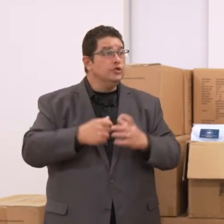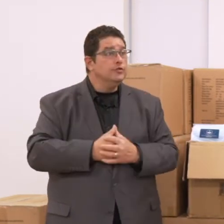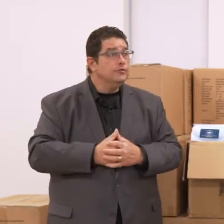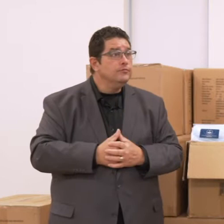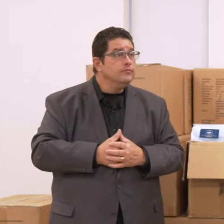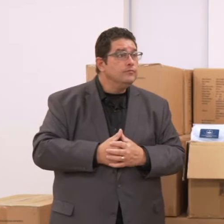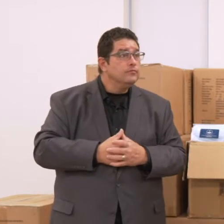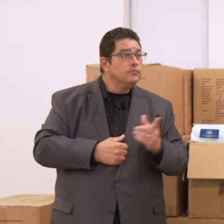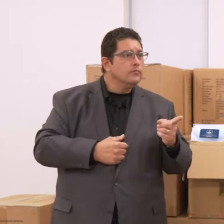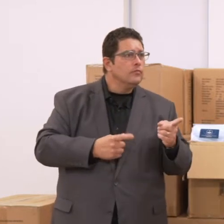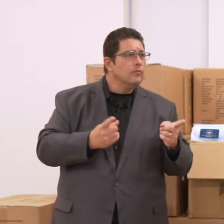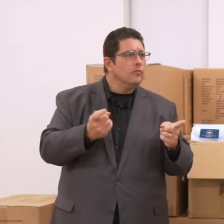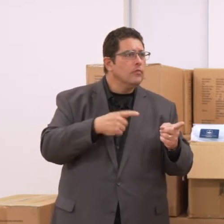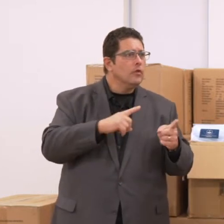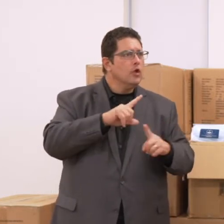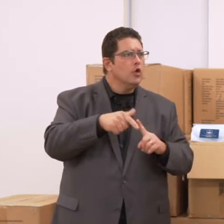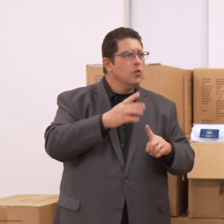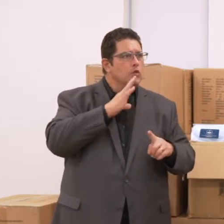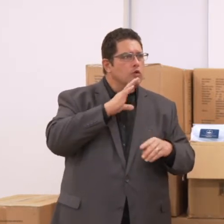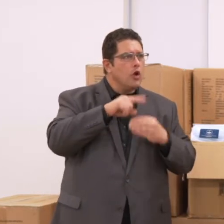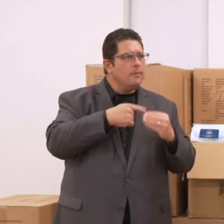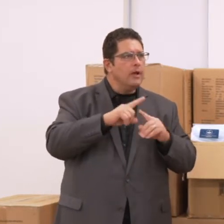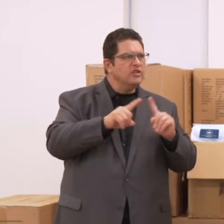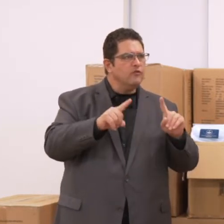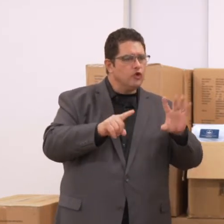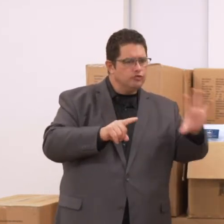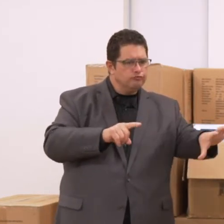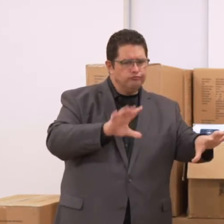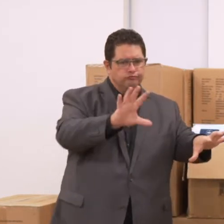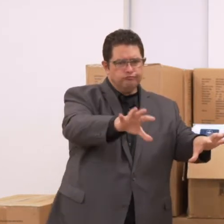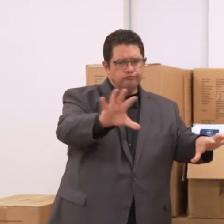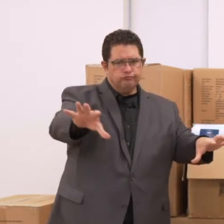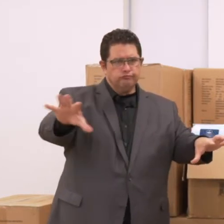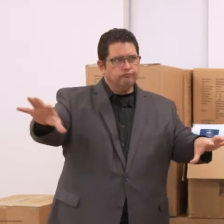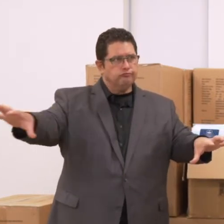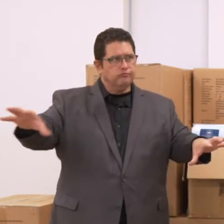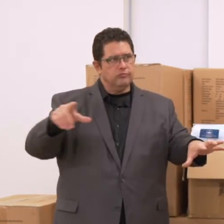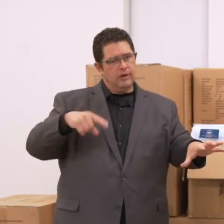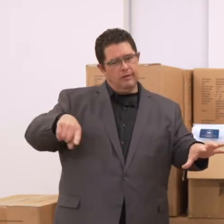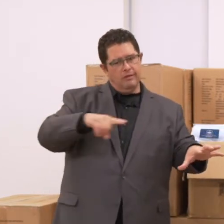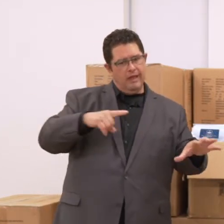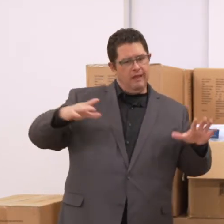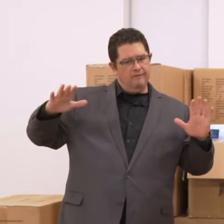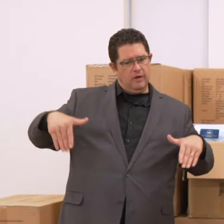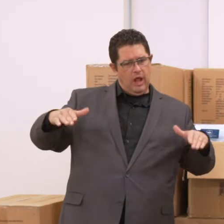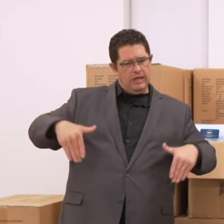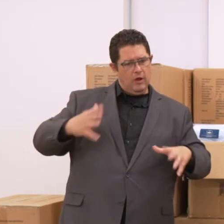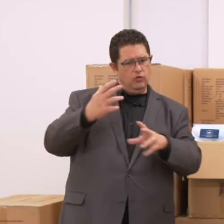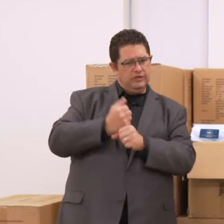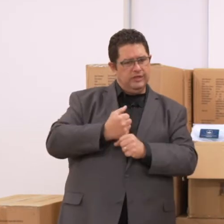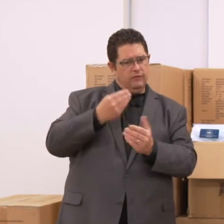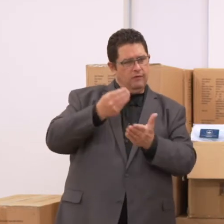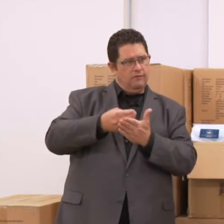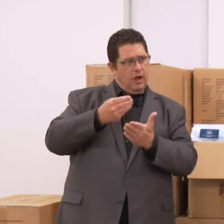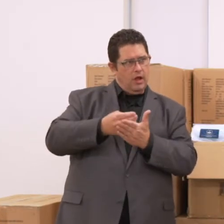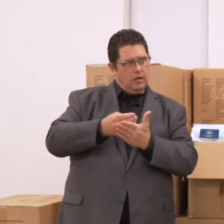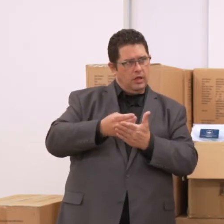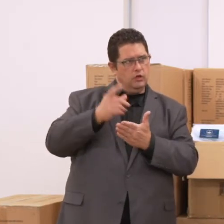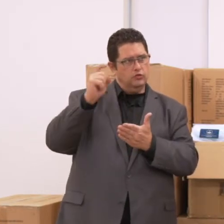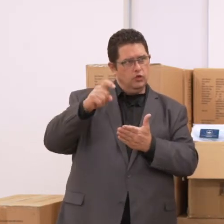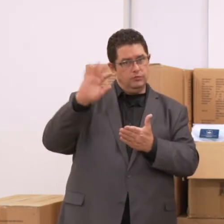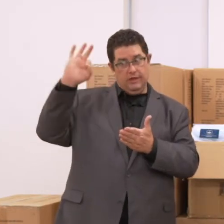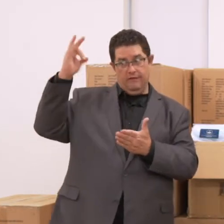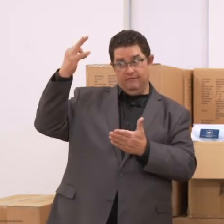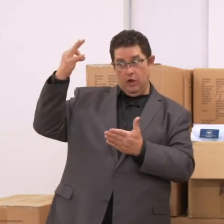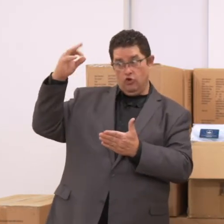When it comes to different municipalities, they're saying that they have not yet received their funding that was supposed to be allocated from the federal government